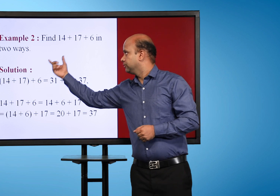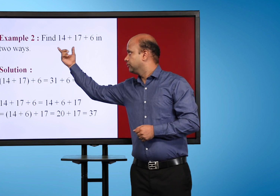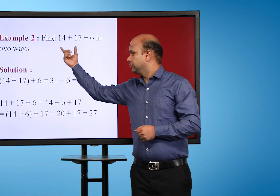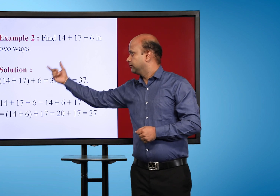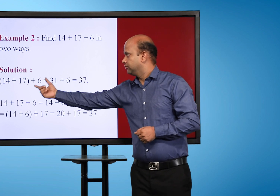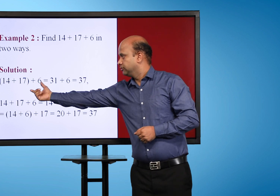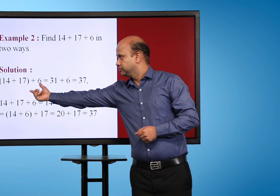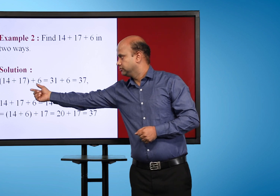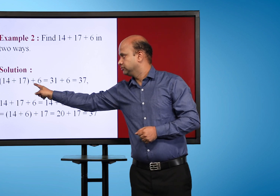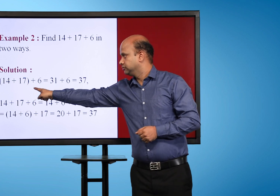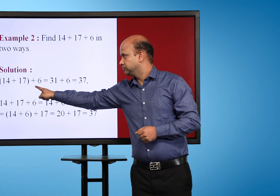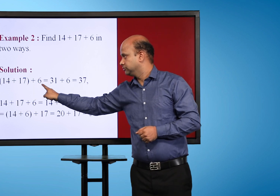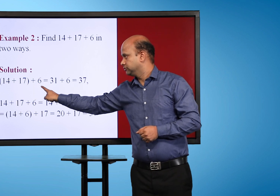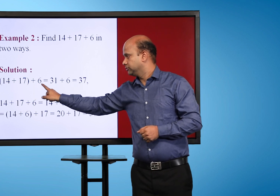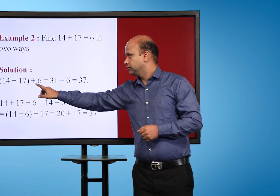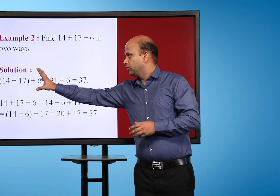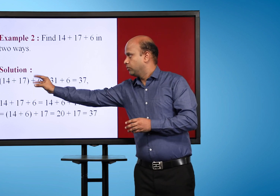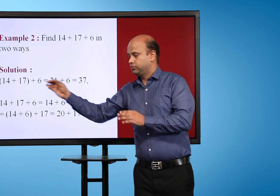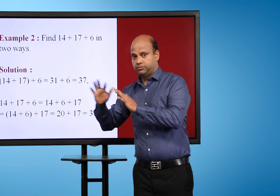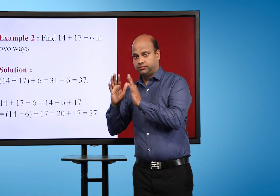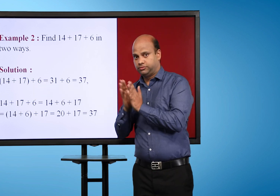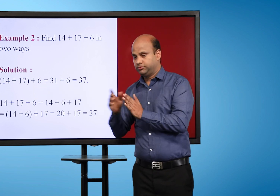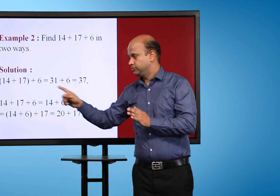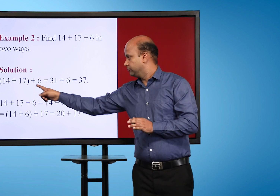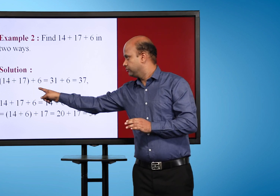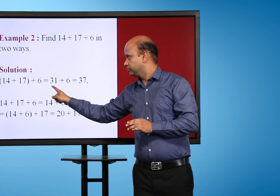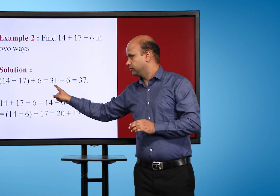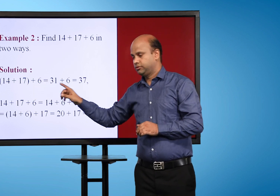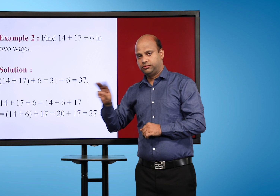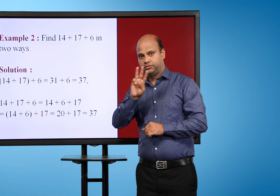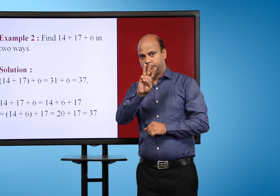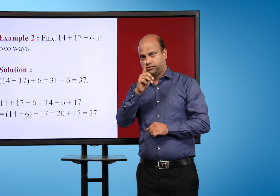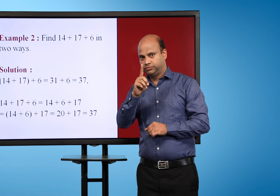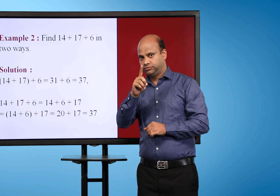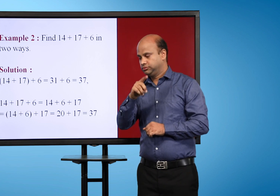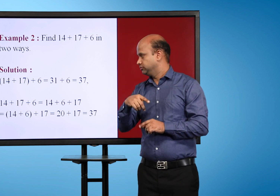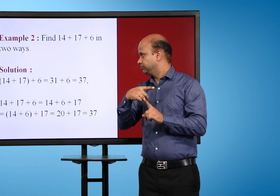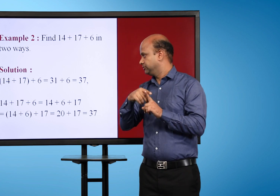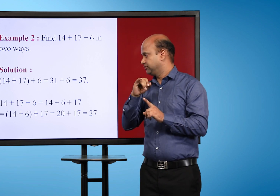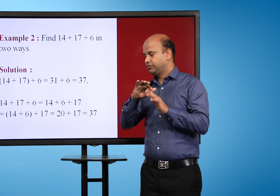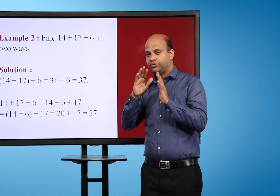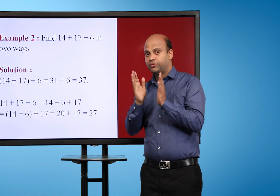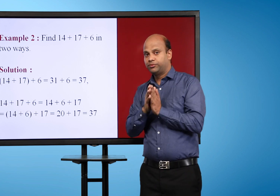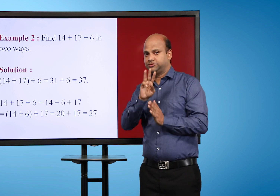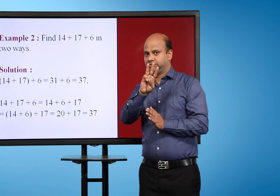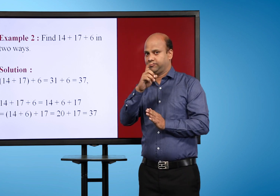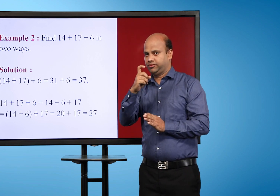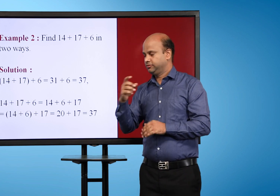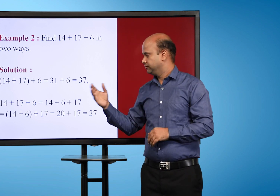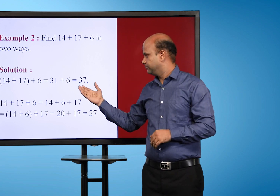17 plus 6 is equal to 31 plus 6 is equal to